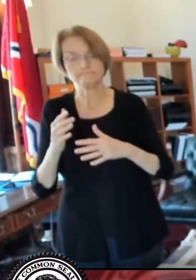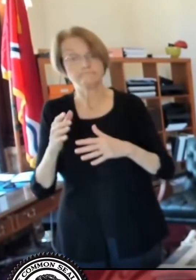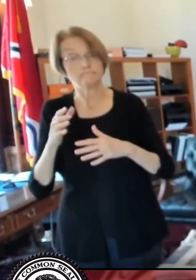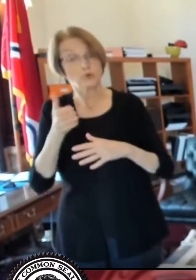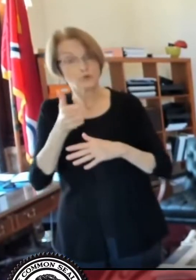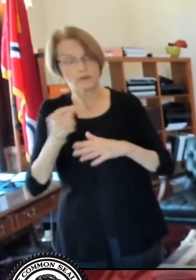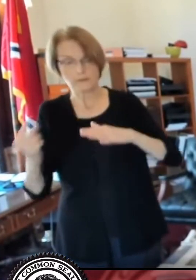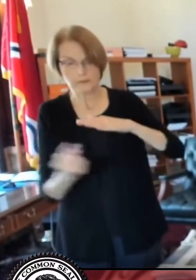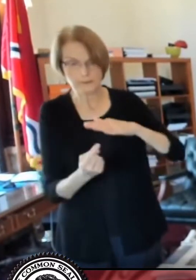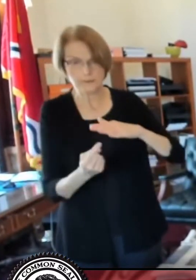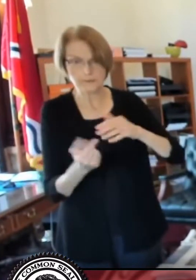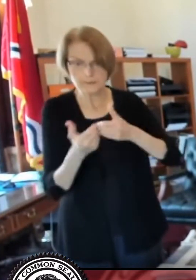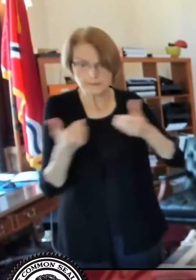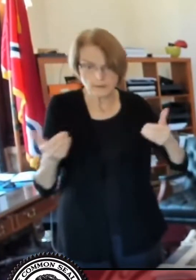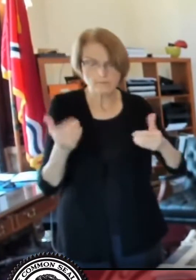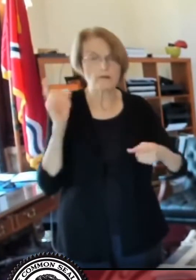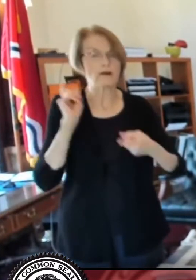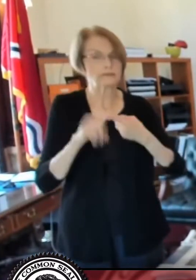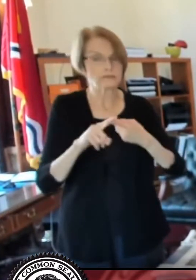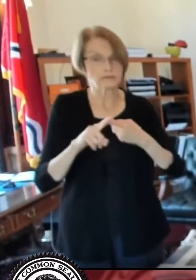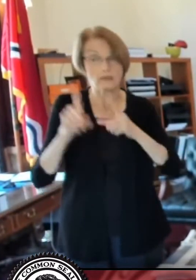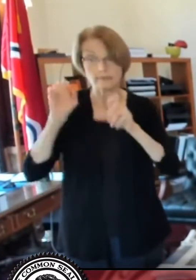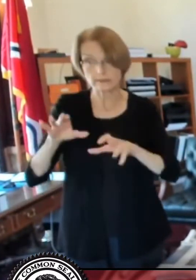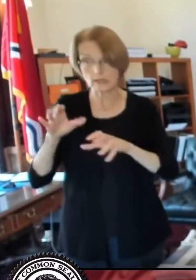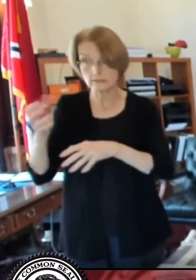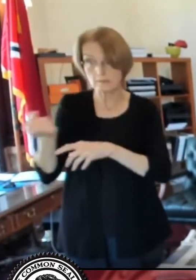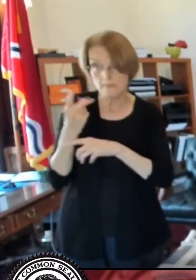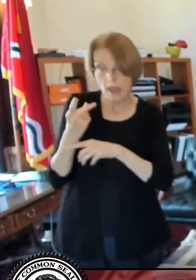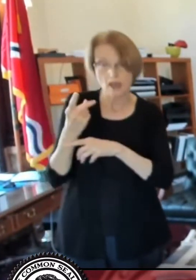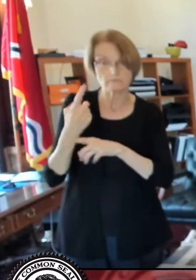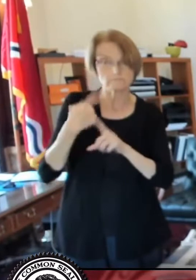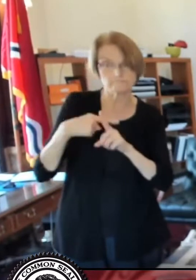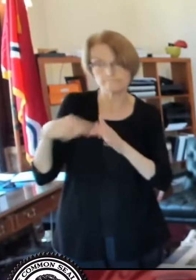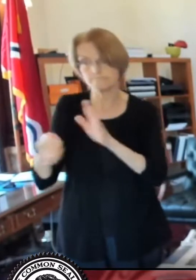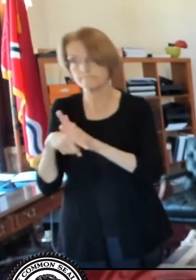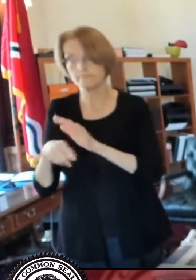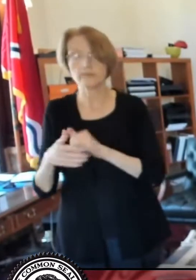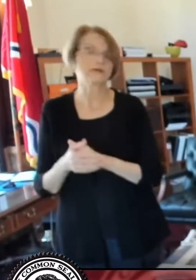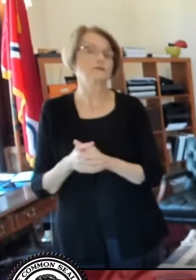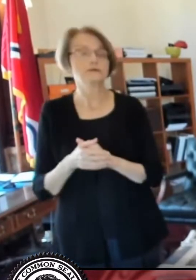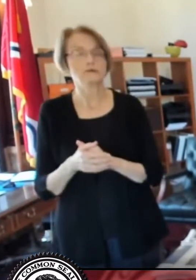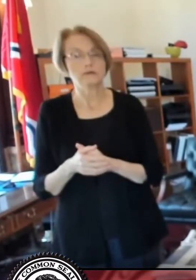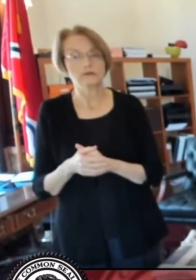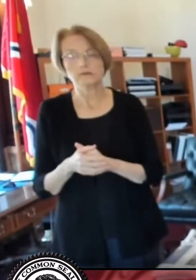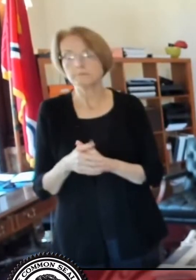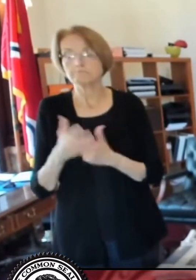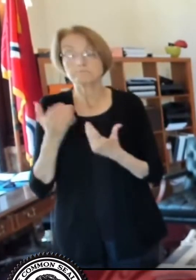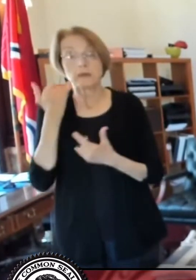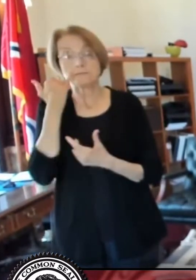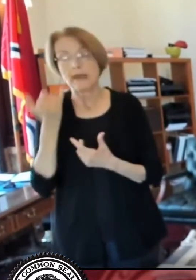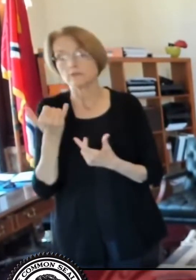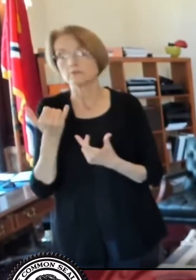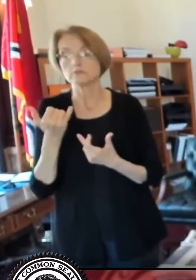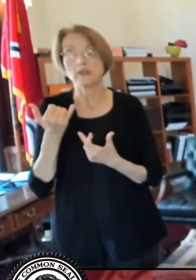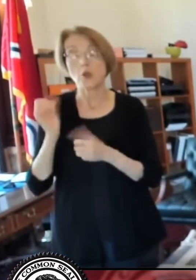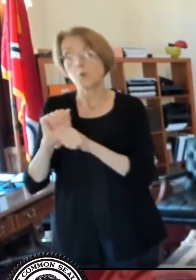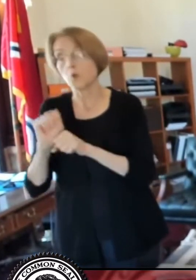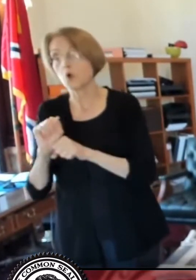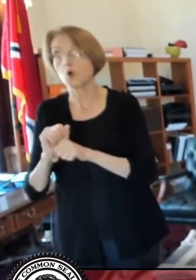get the test results. If you feel like you may have been exposed to someone, somebody that you work with, somebody in your family, a